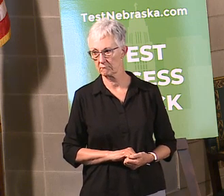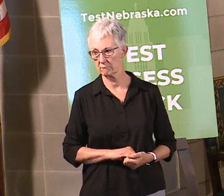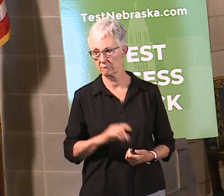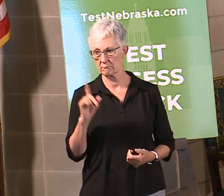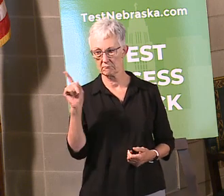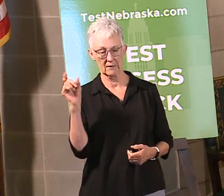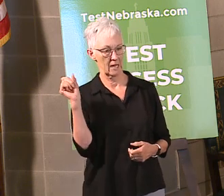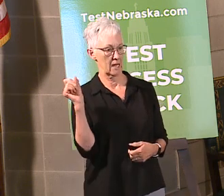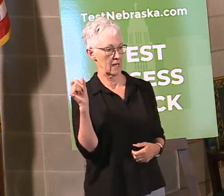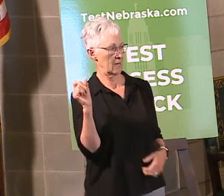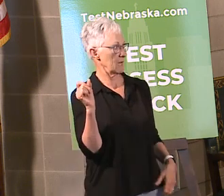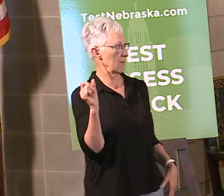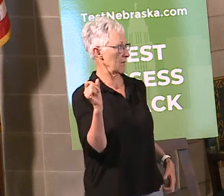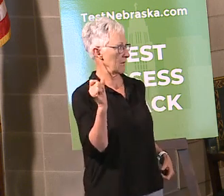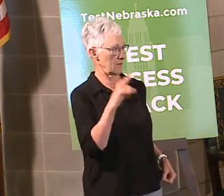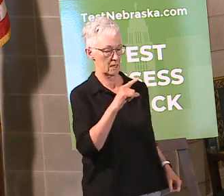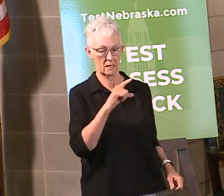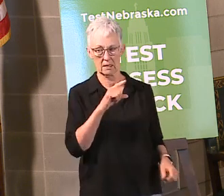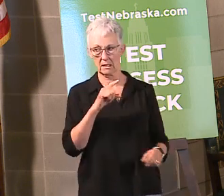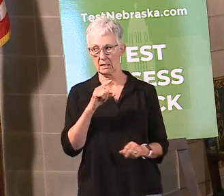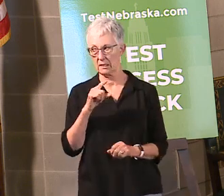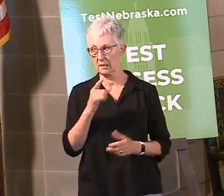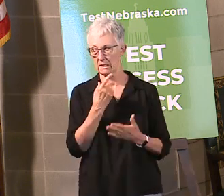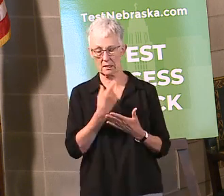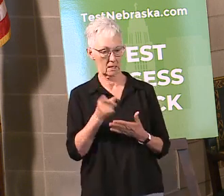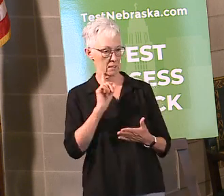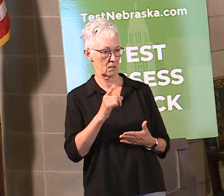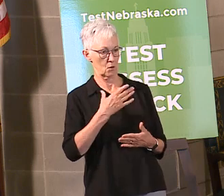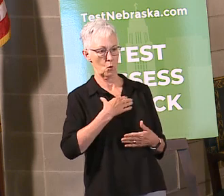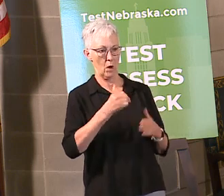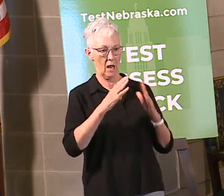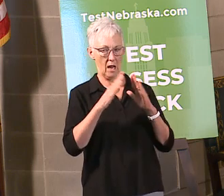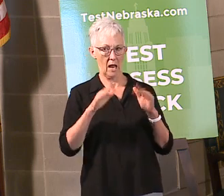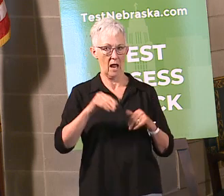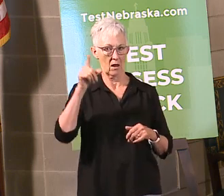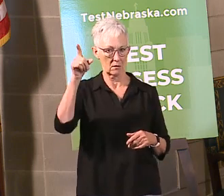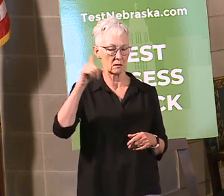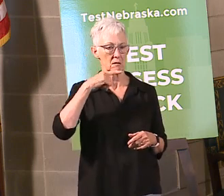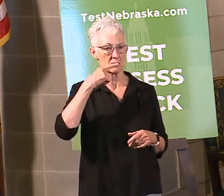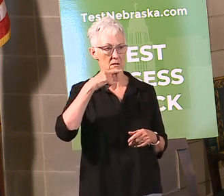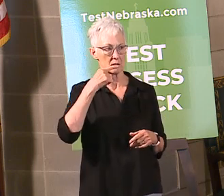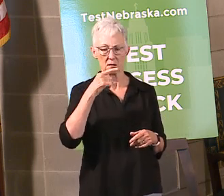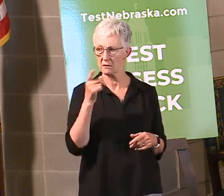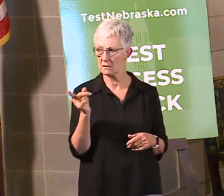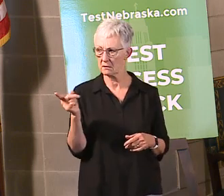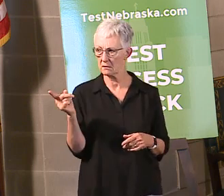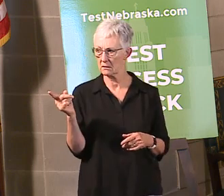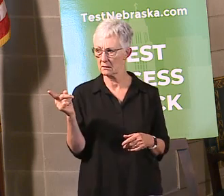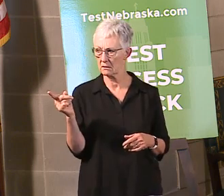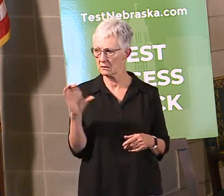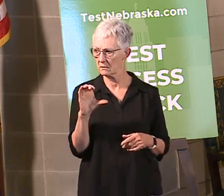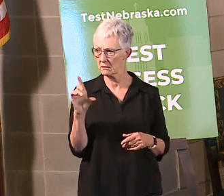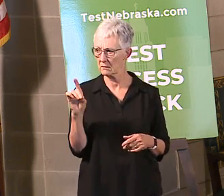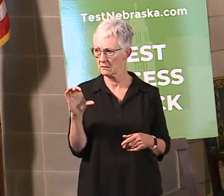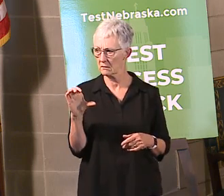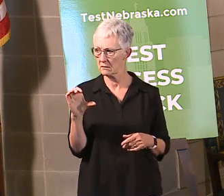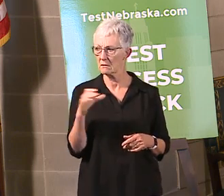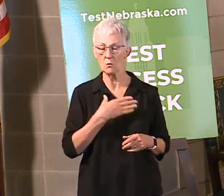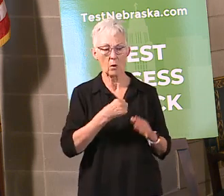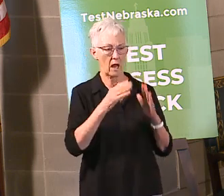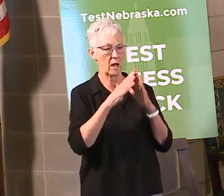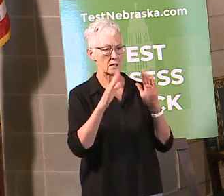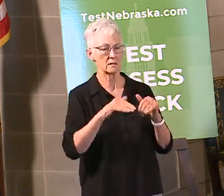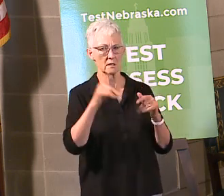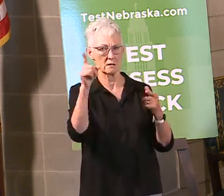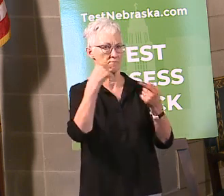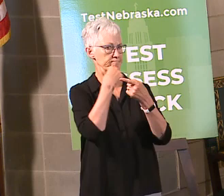centers? So Christian Folsom said last week the White House said that, was it White House or was it the CDC? I think it was the White House. It was the